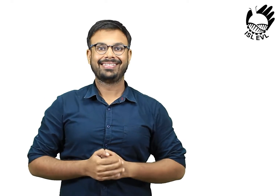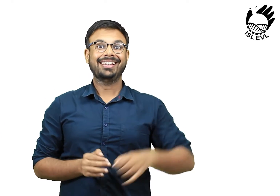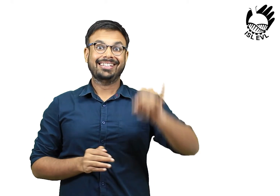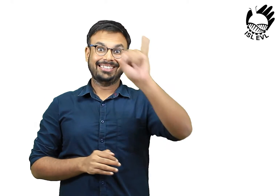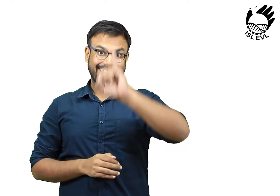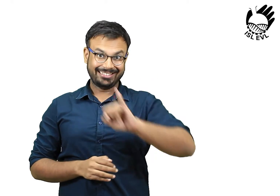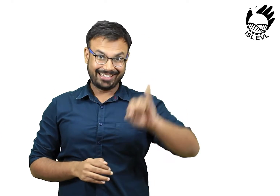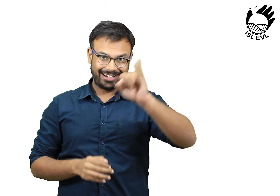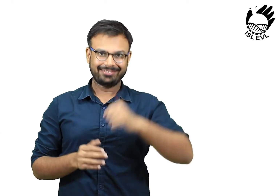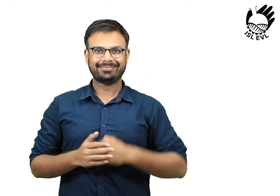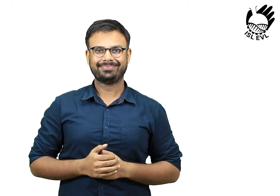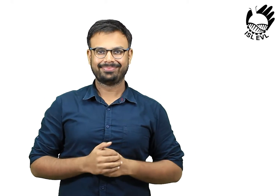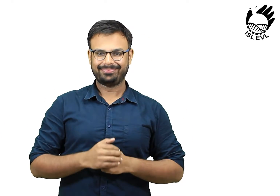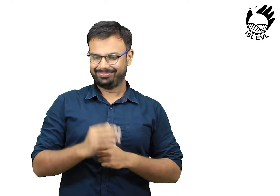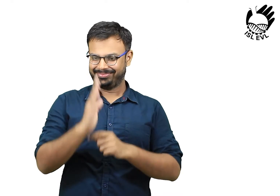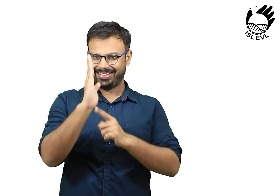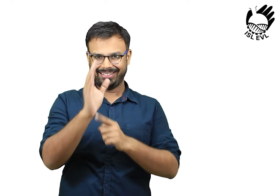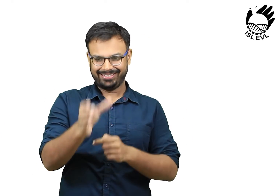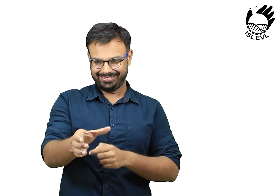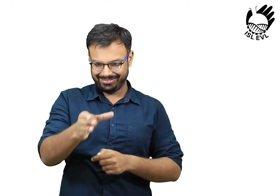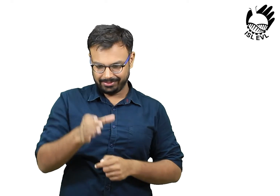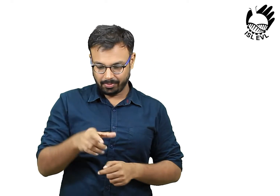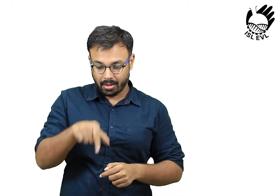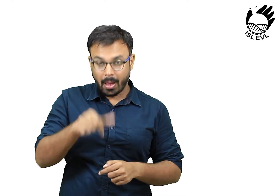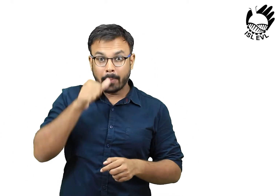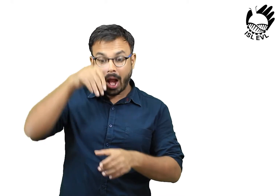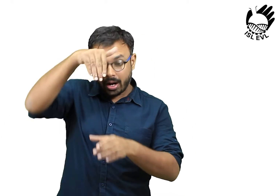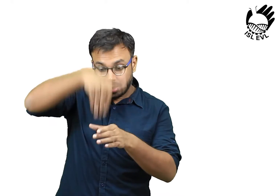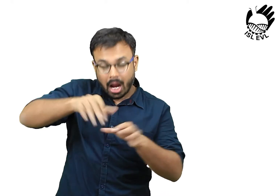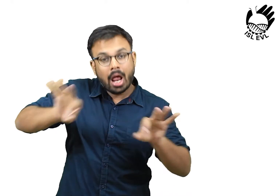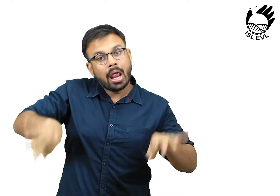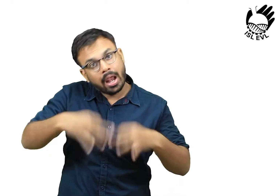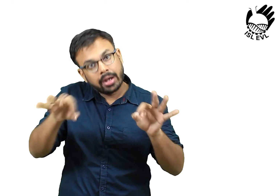into a clean, empty plastic disposable cup.